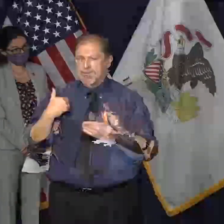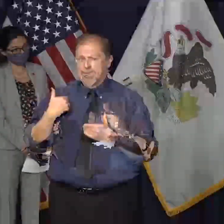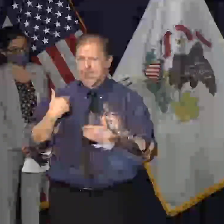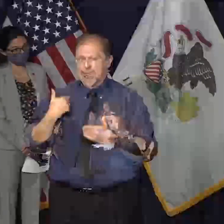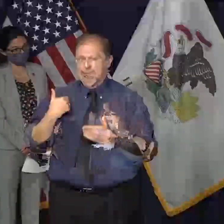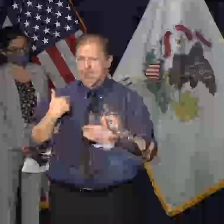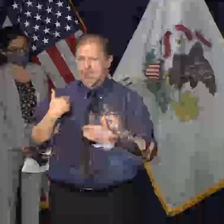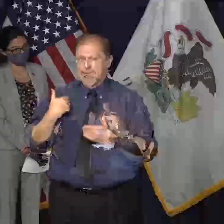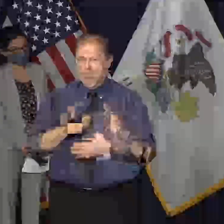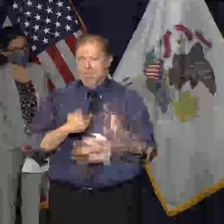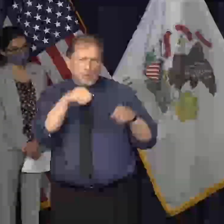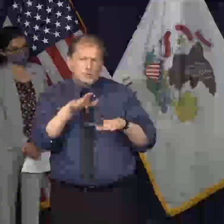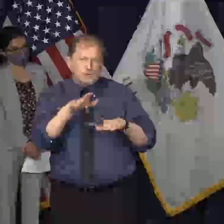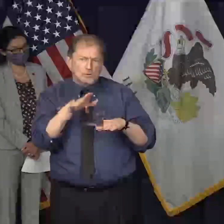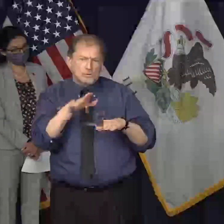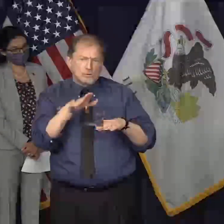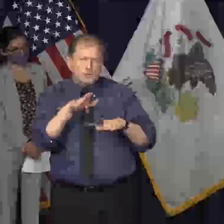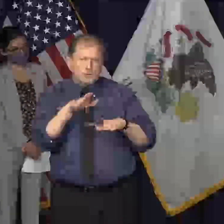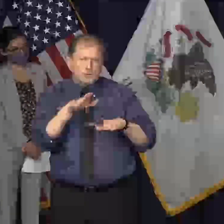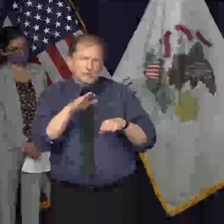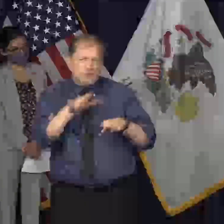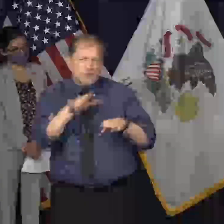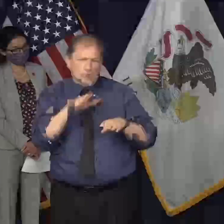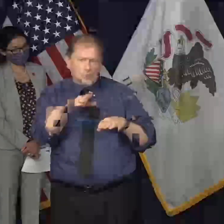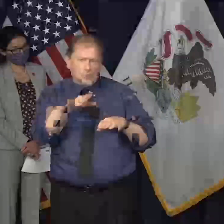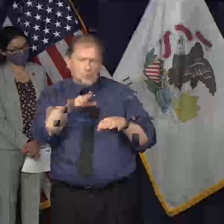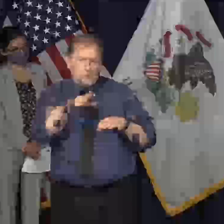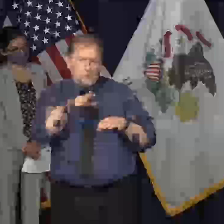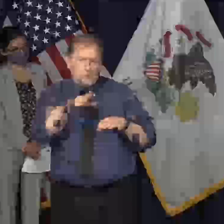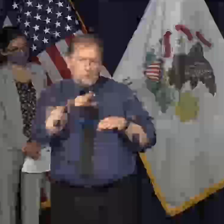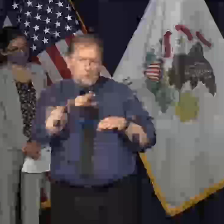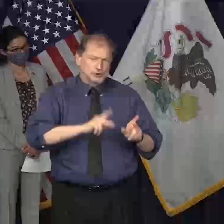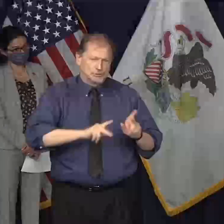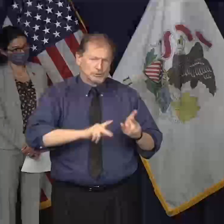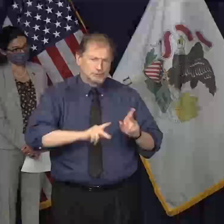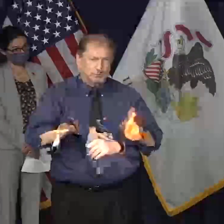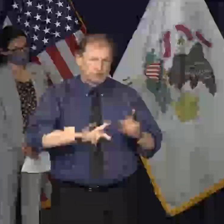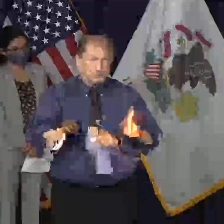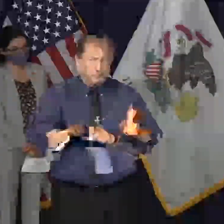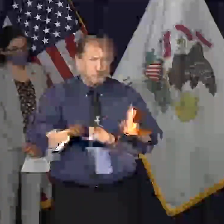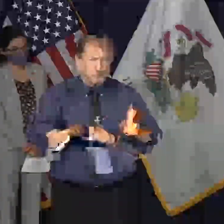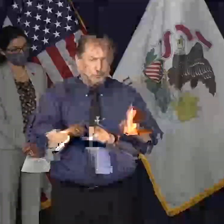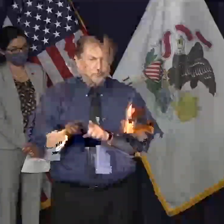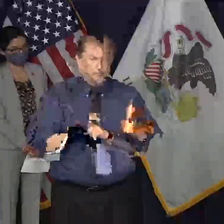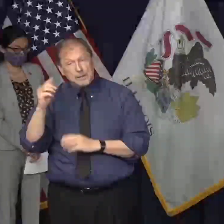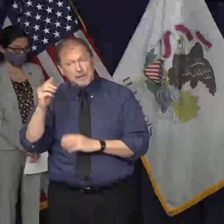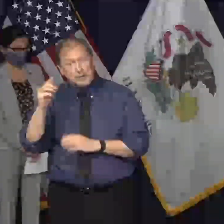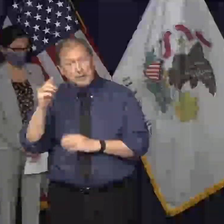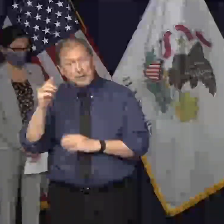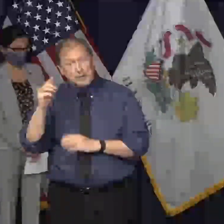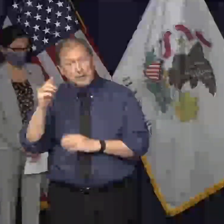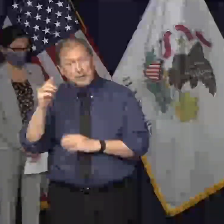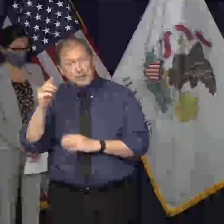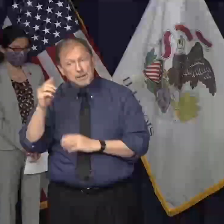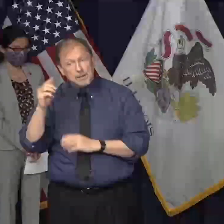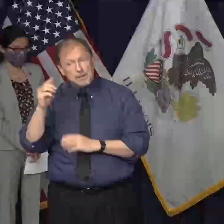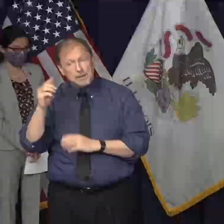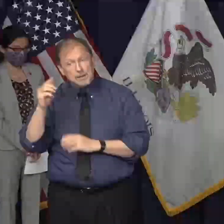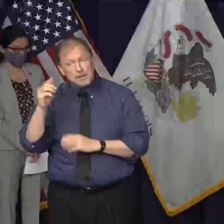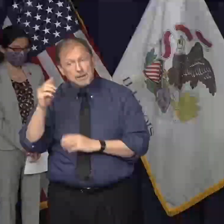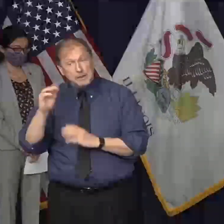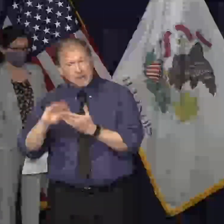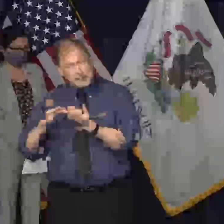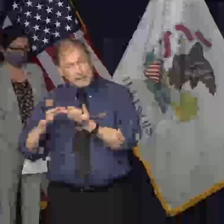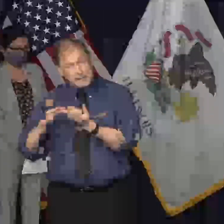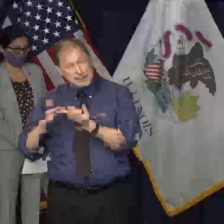pandemic, especially to the challenges facing communities of color, ensuring that the Latino community is well represented in